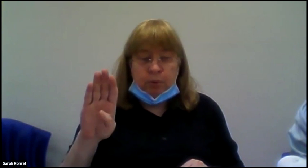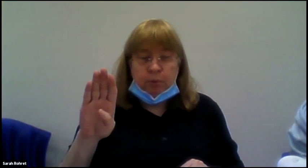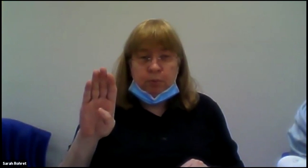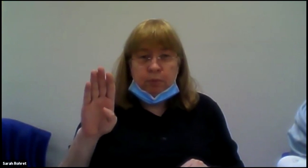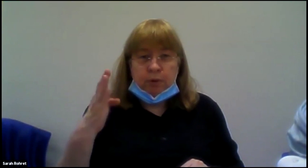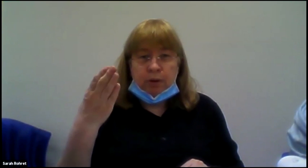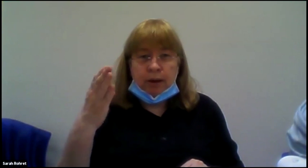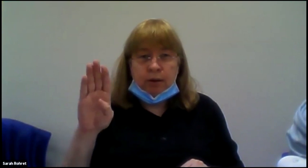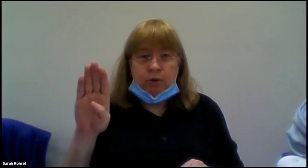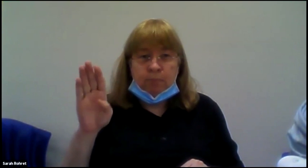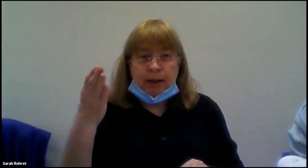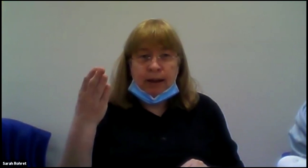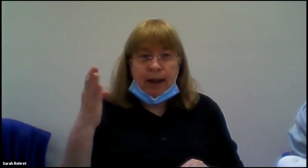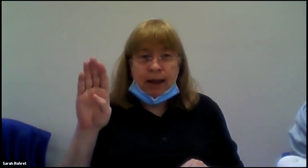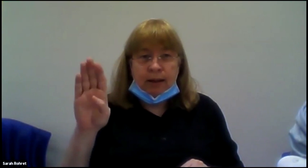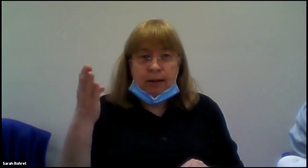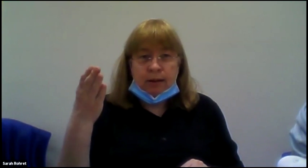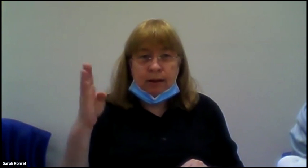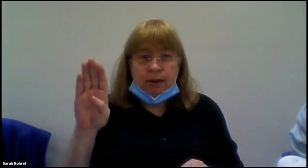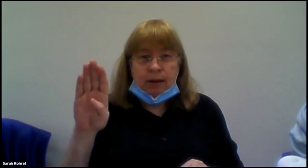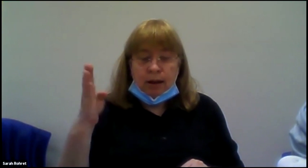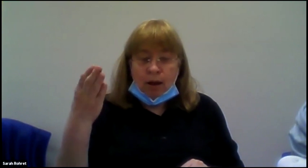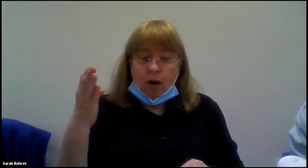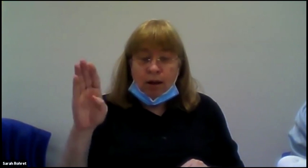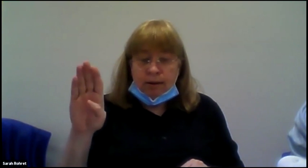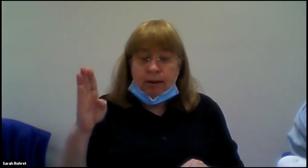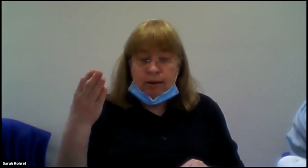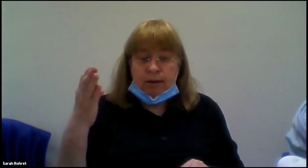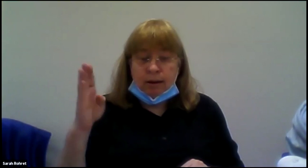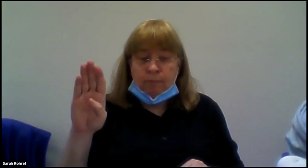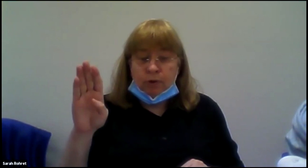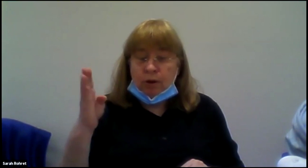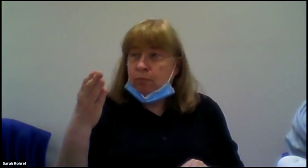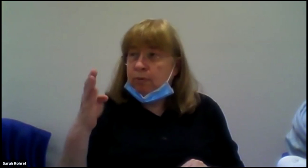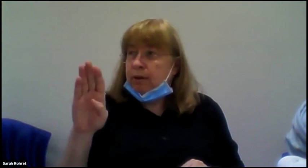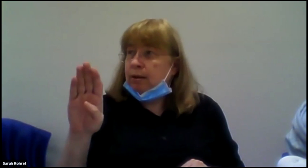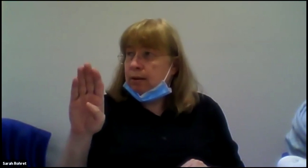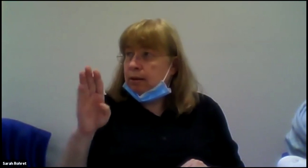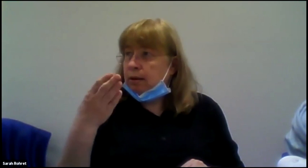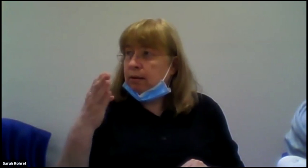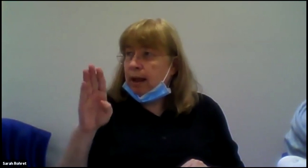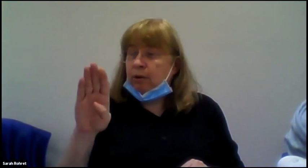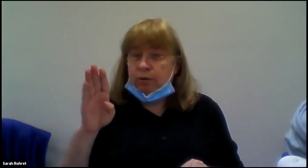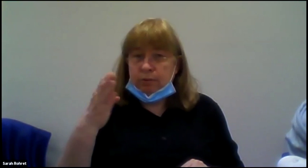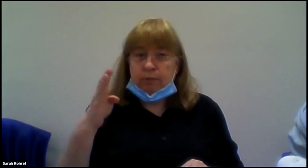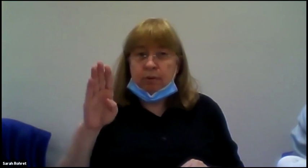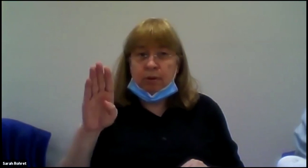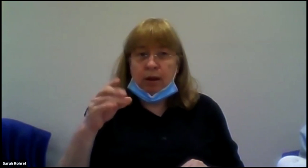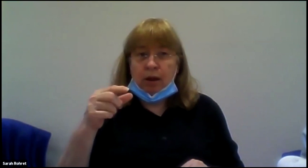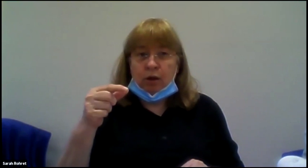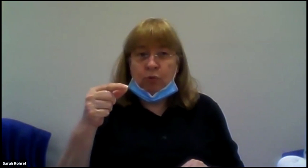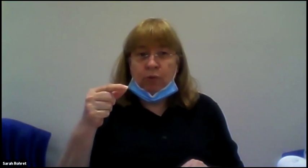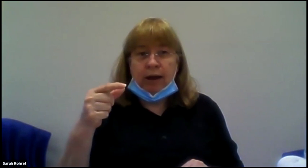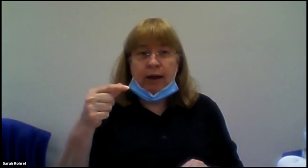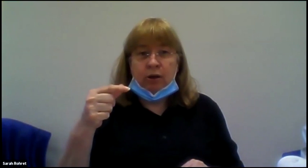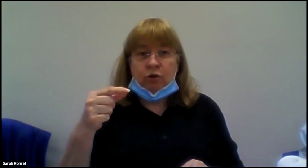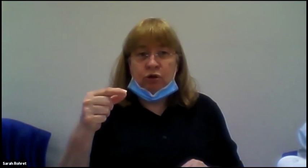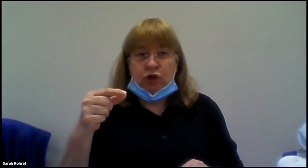Blue is your B hand. All of these start with the letter. Green is your